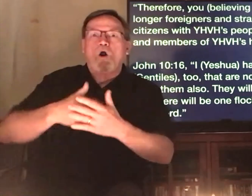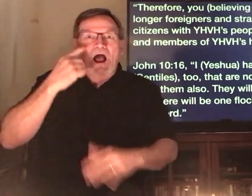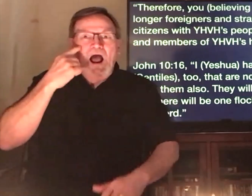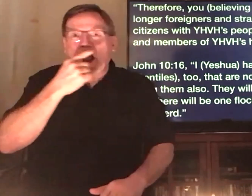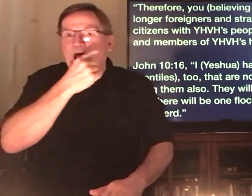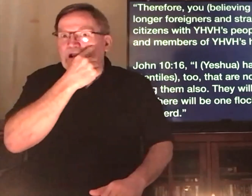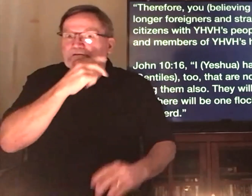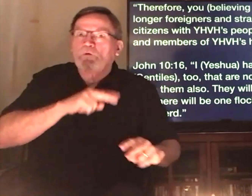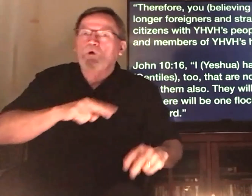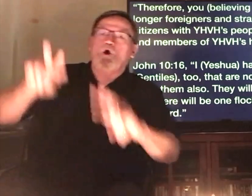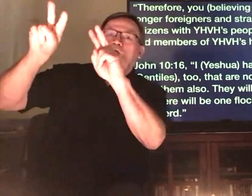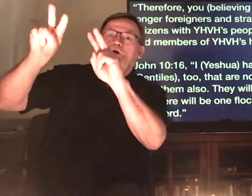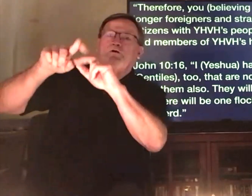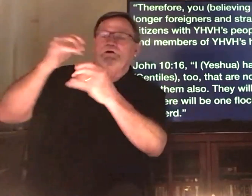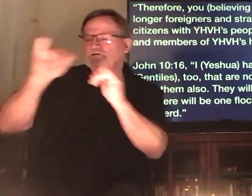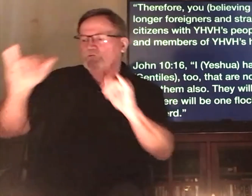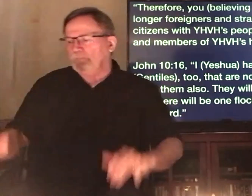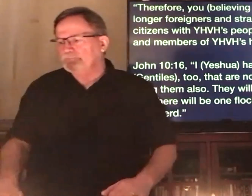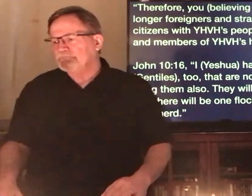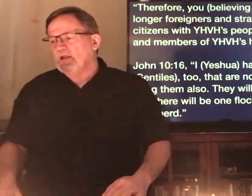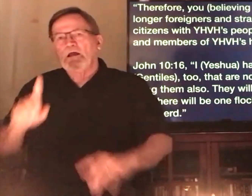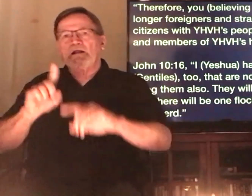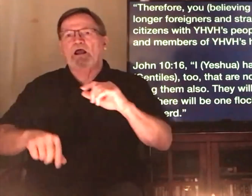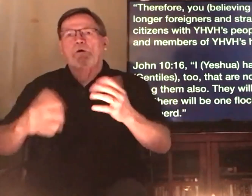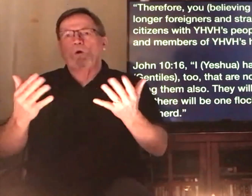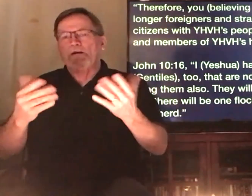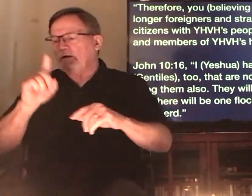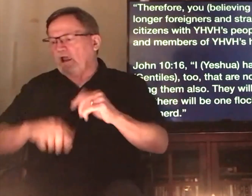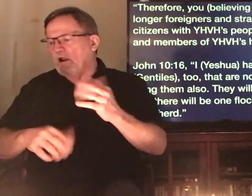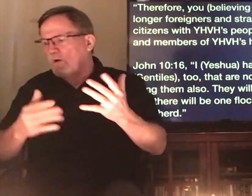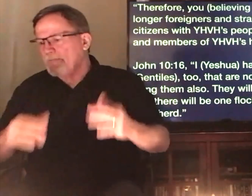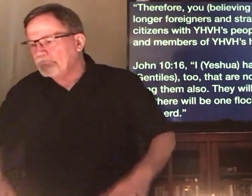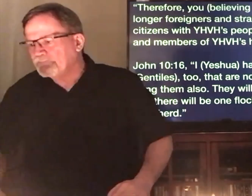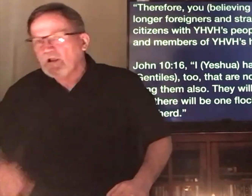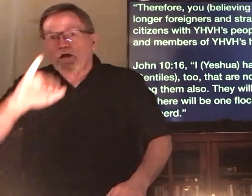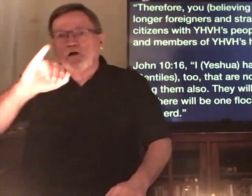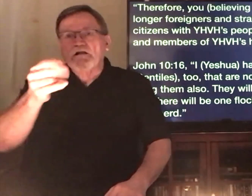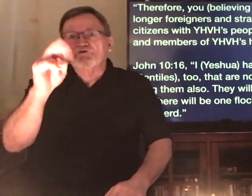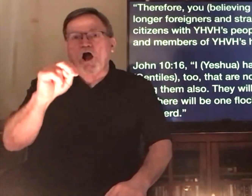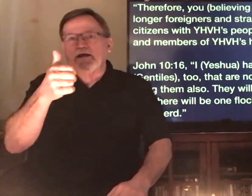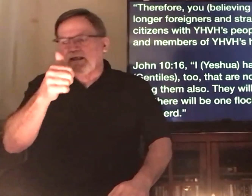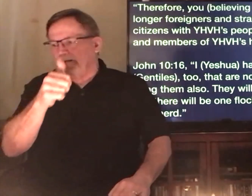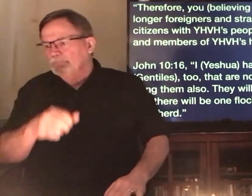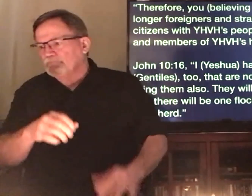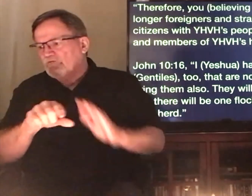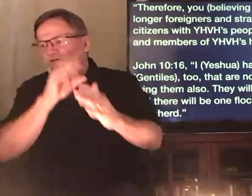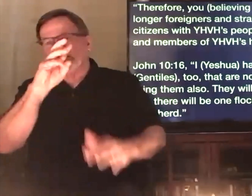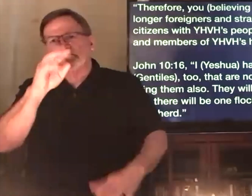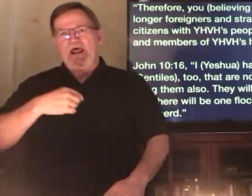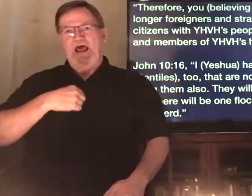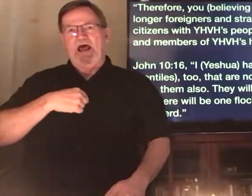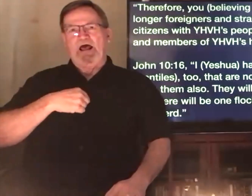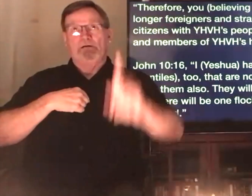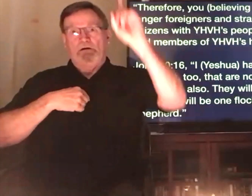I thought long time ago, Yeshua, I thought, first appeared in the New Testament with John. He